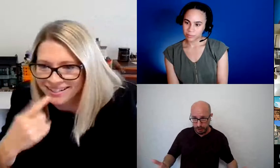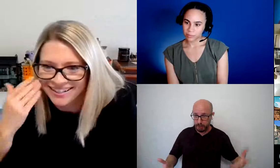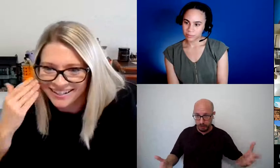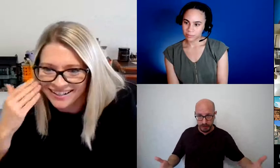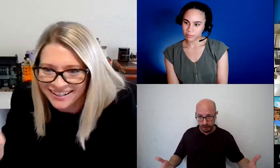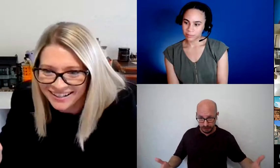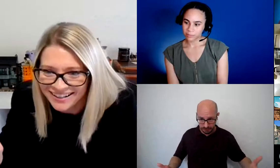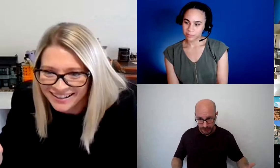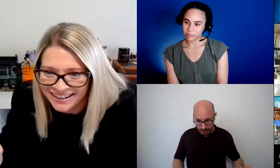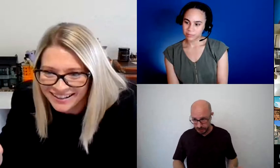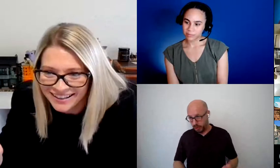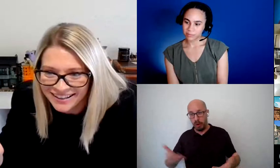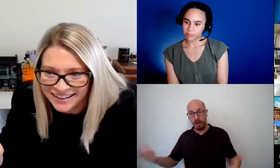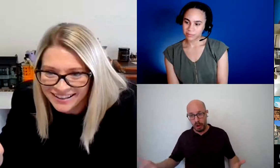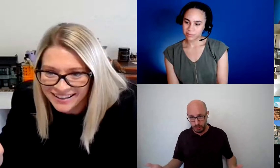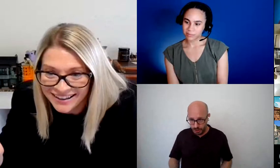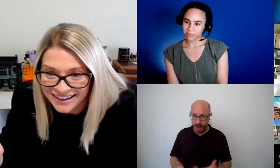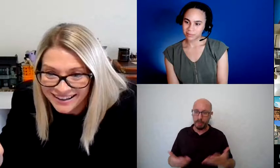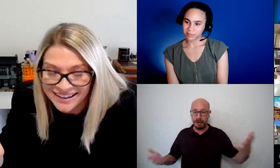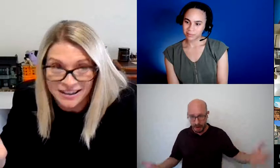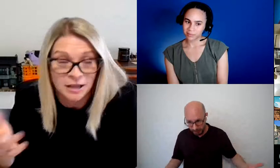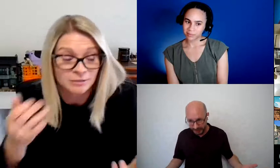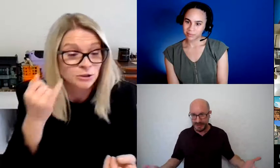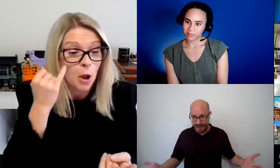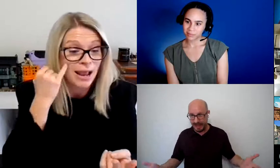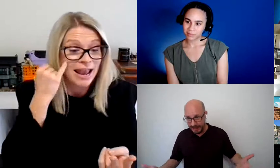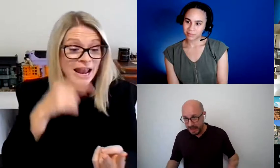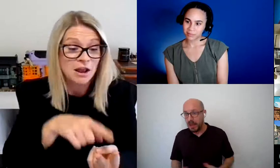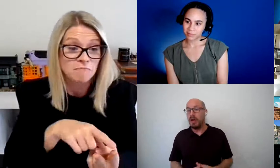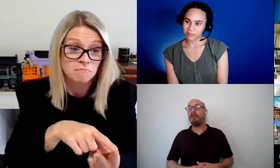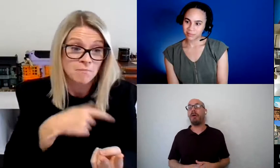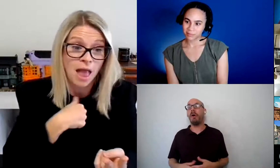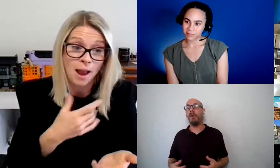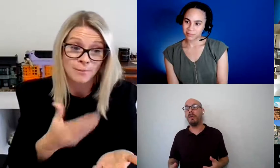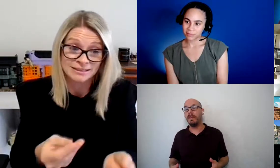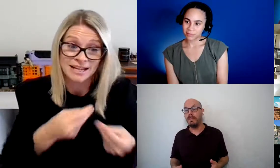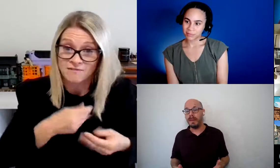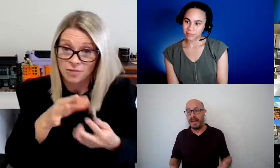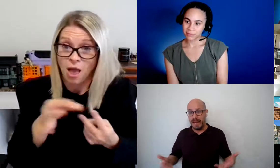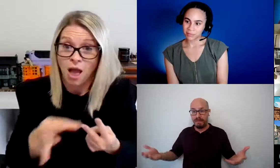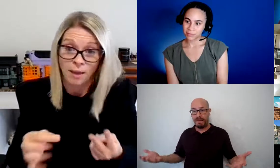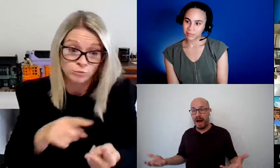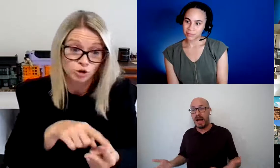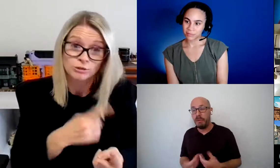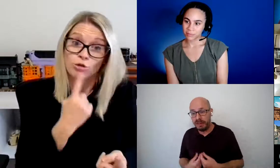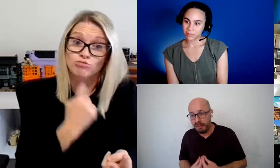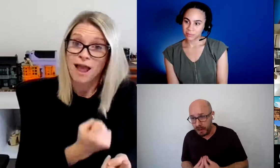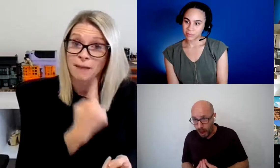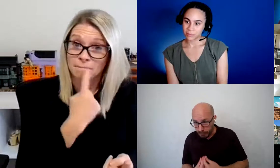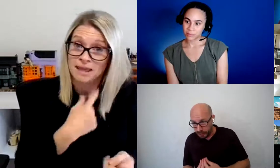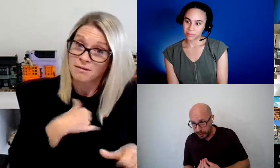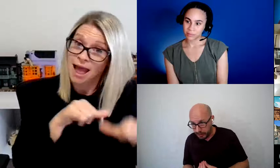pill, the blue pill, right? Do you want to know? Do you not want to know? Yeah. So, if I was given an option